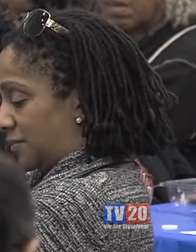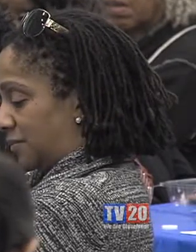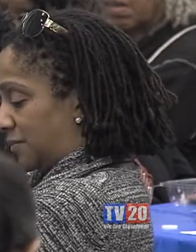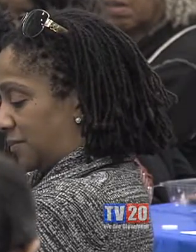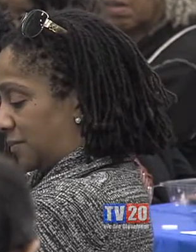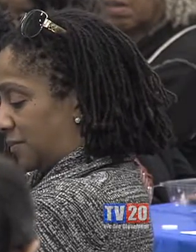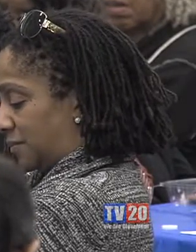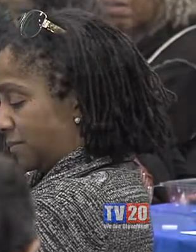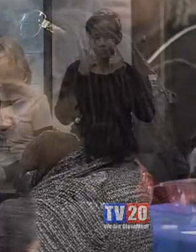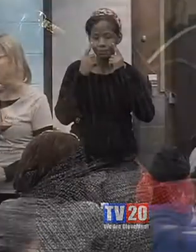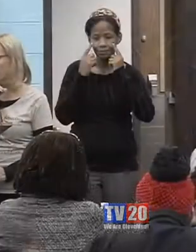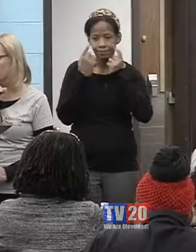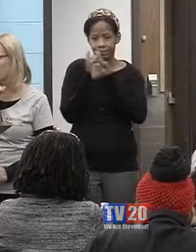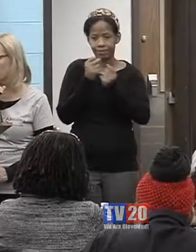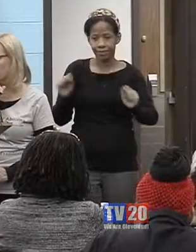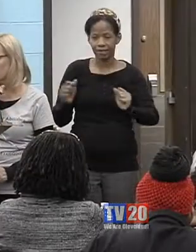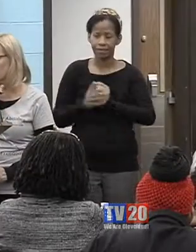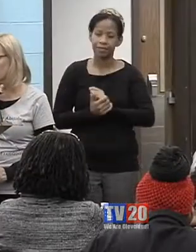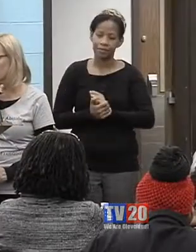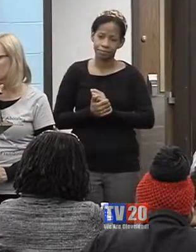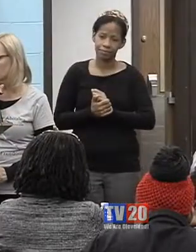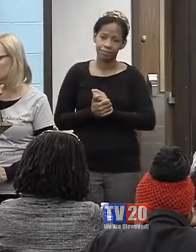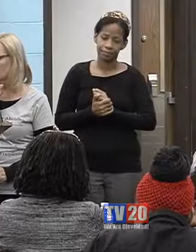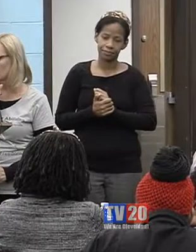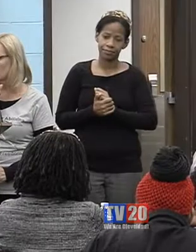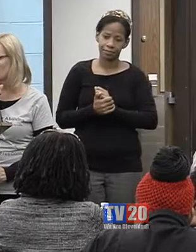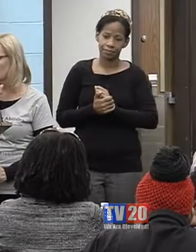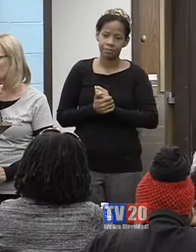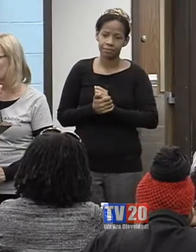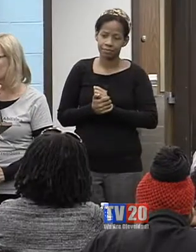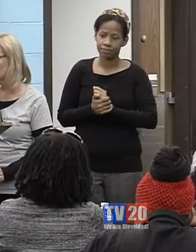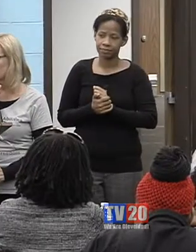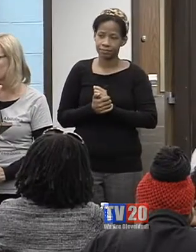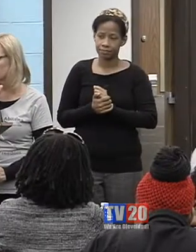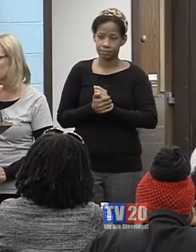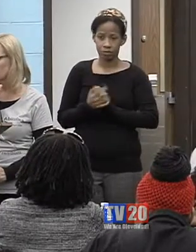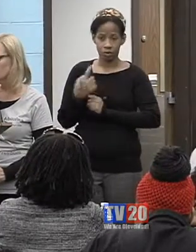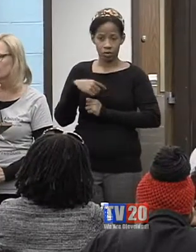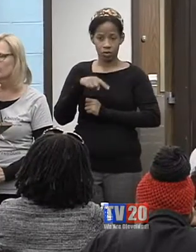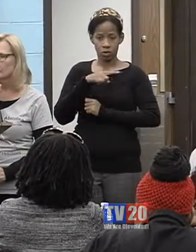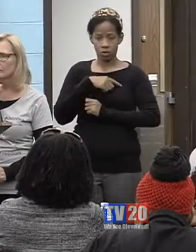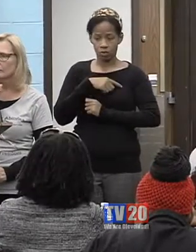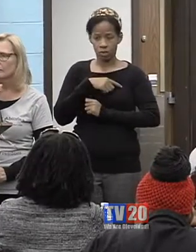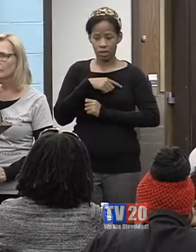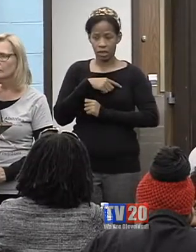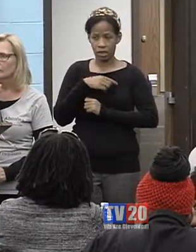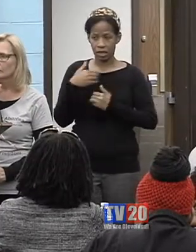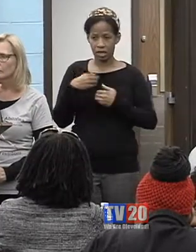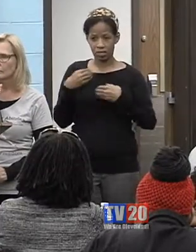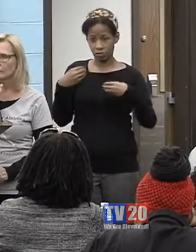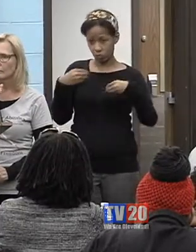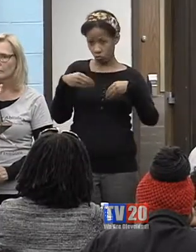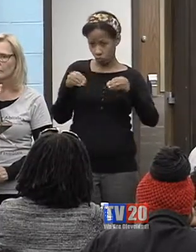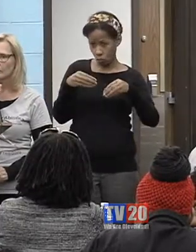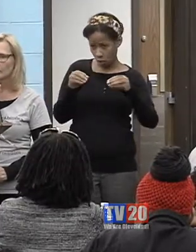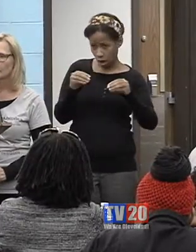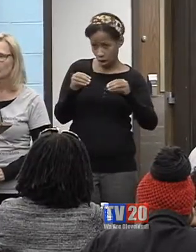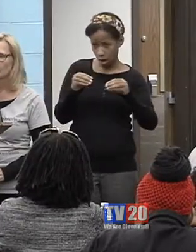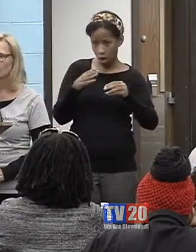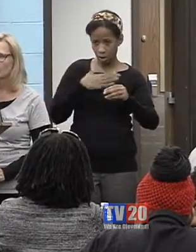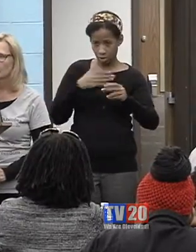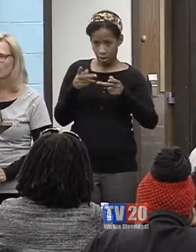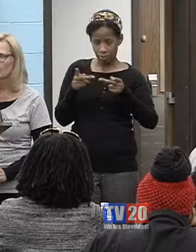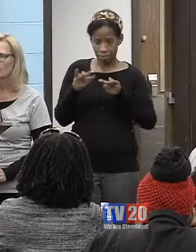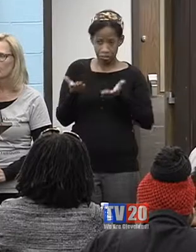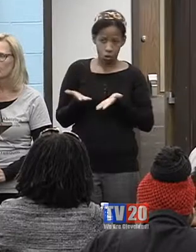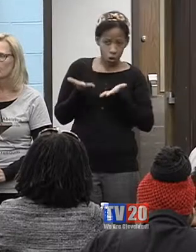That's a very important thing to see if you need it before you go out and buy it. We have a store. We don't sell things to sell things. We